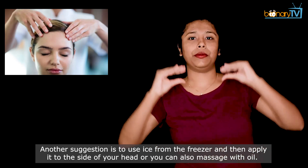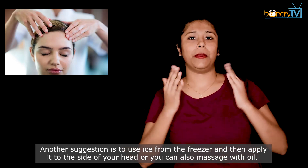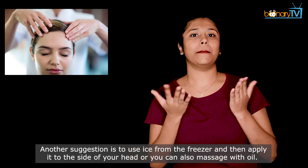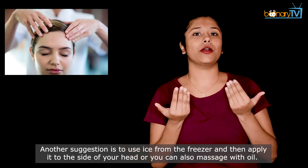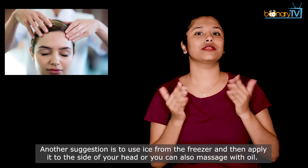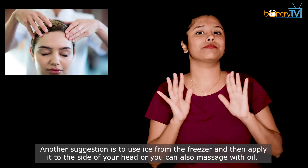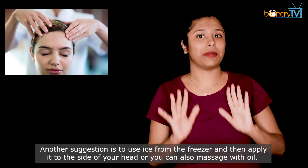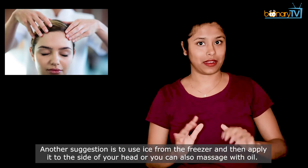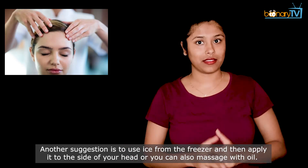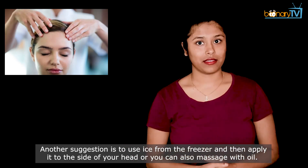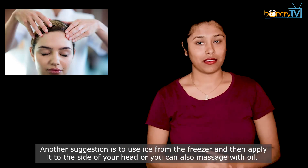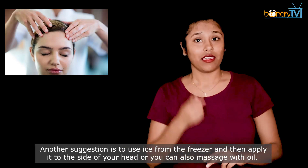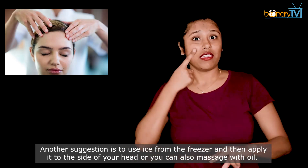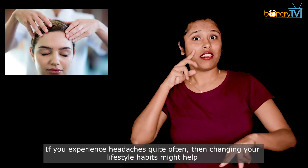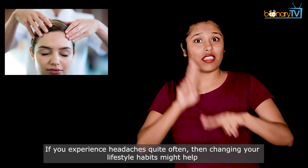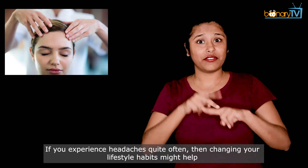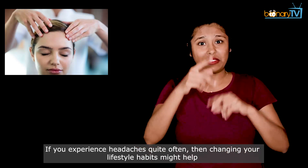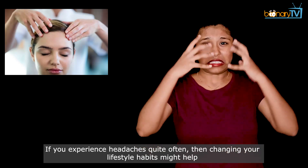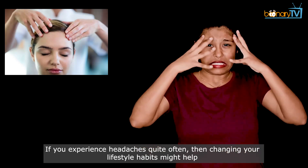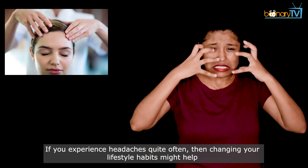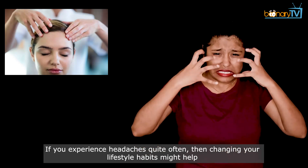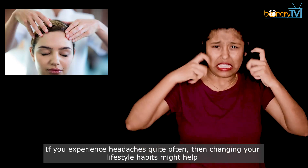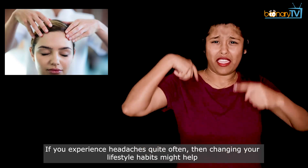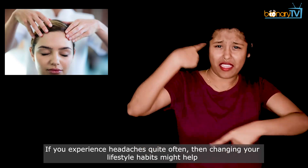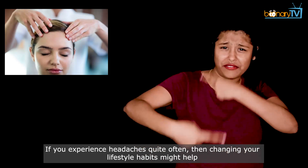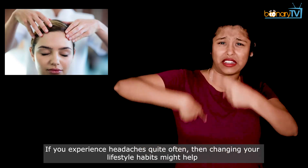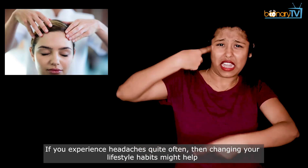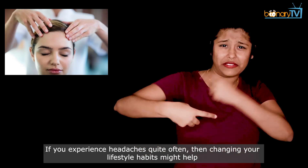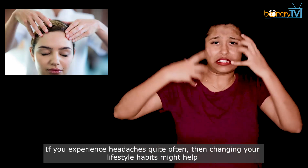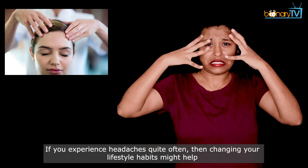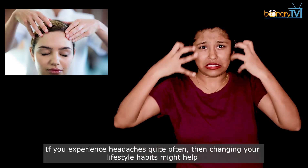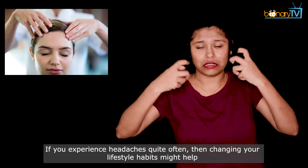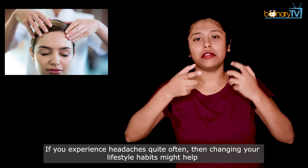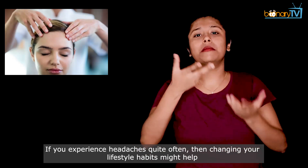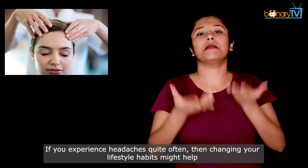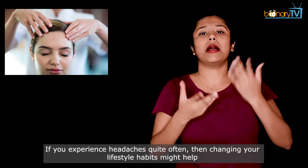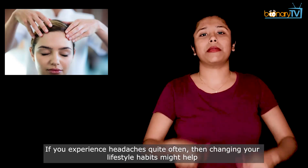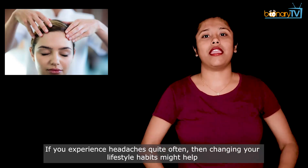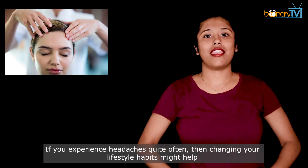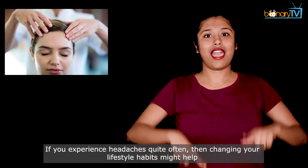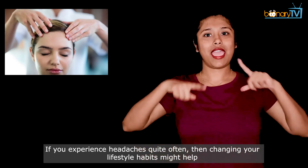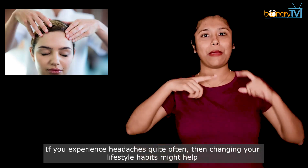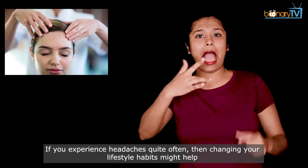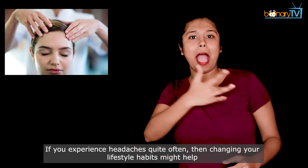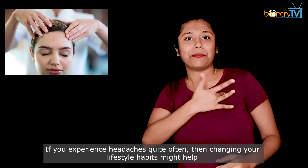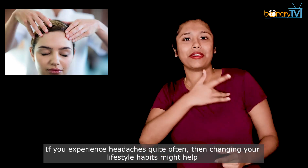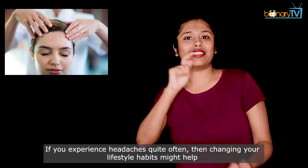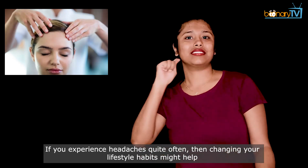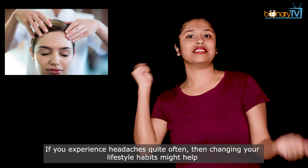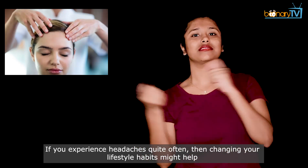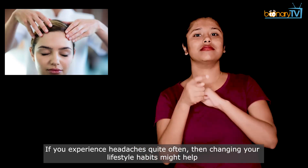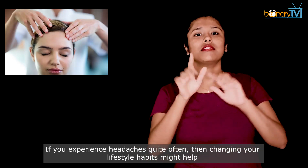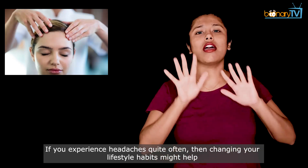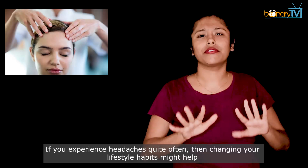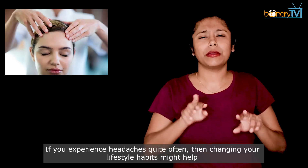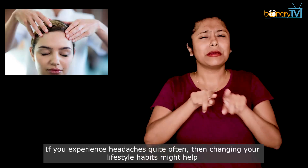If you experience headaches quite often, then changing your lifestyle habits might help,